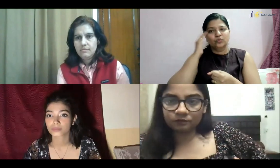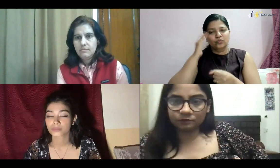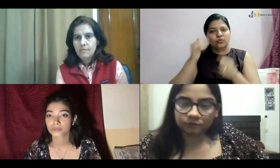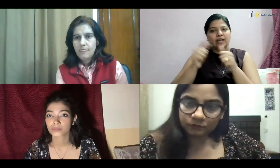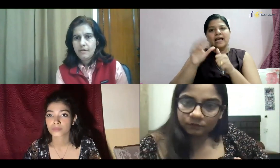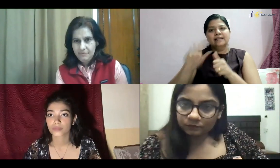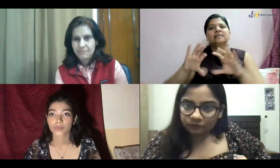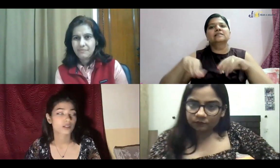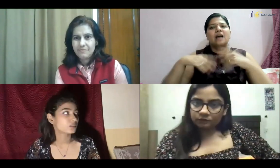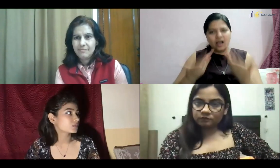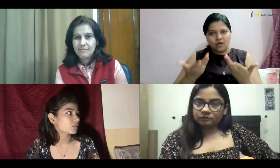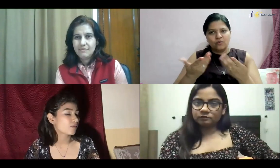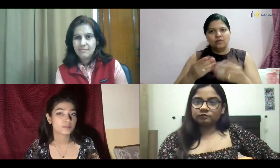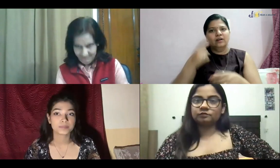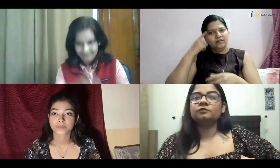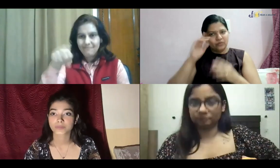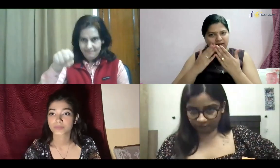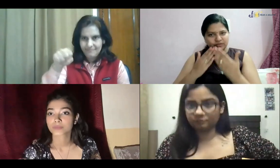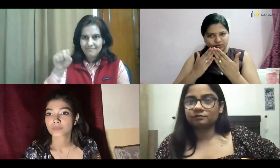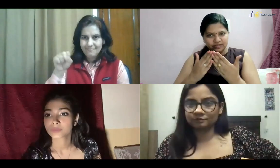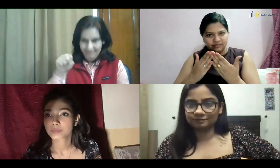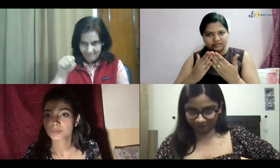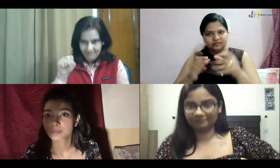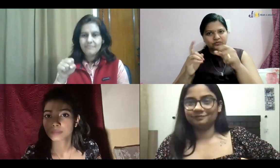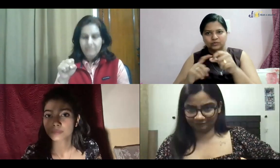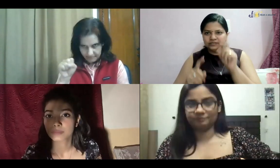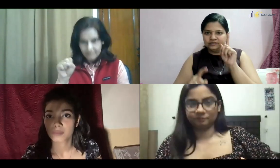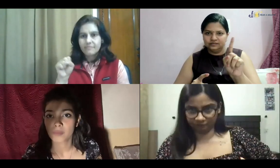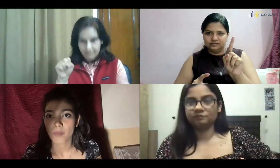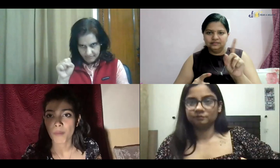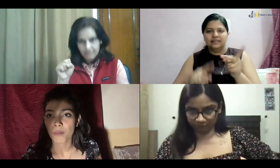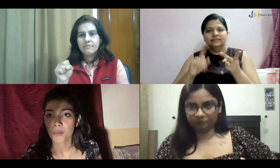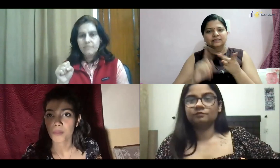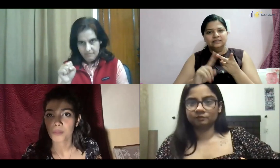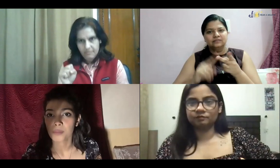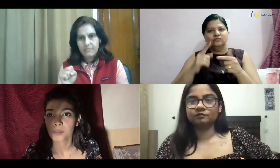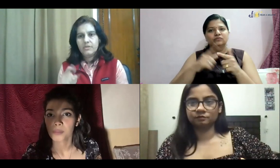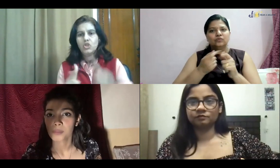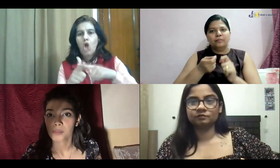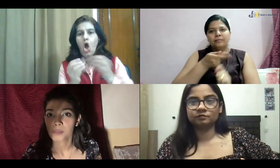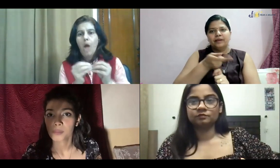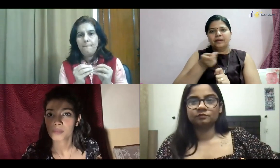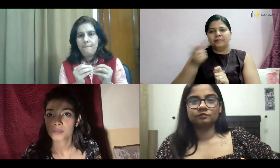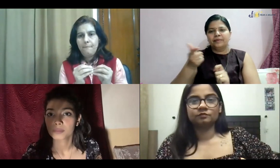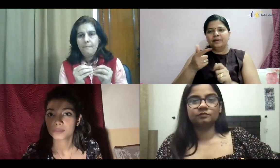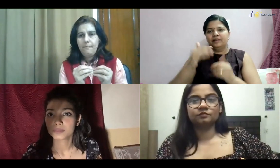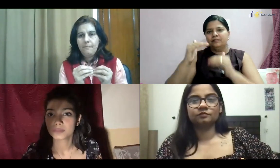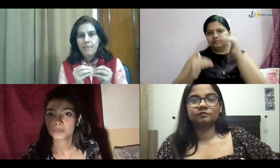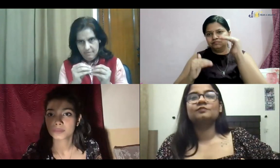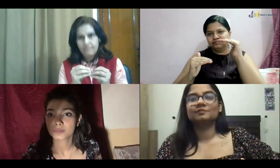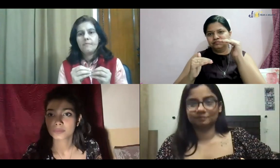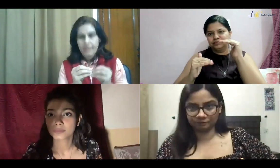the male and female are not treated equally. So you would like to ask about the accessibility, right? How we can provide the